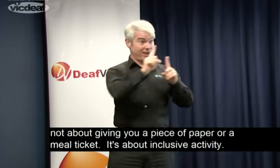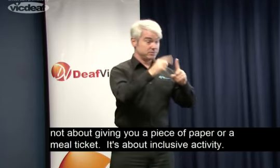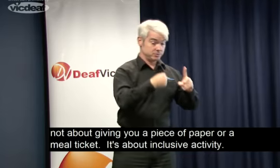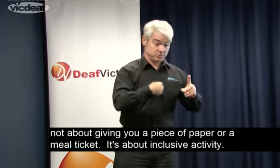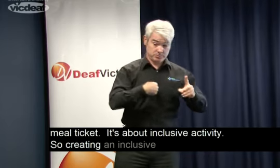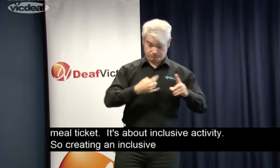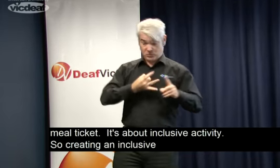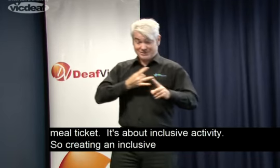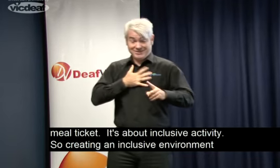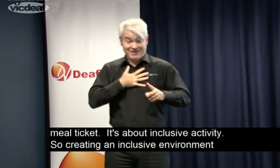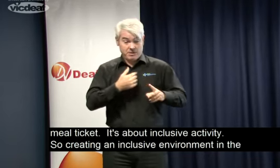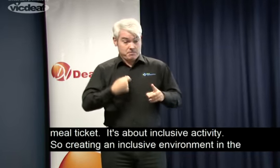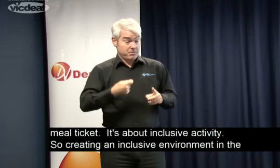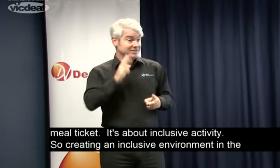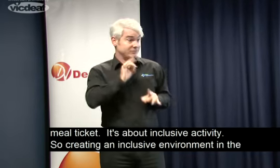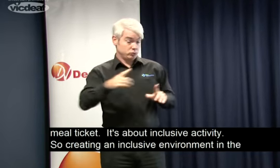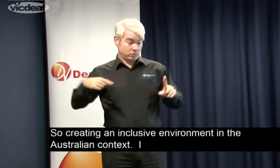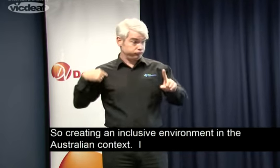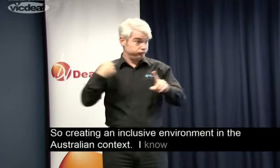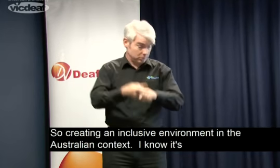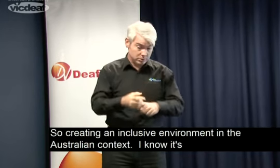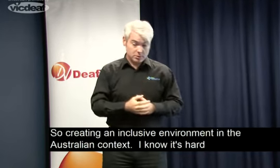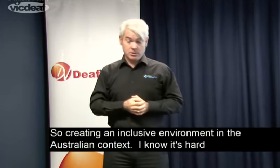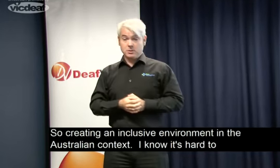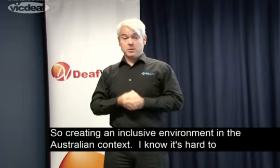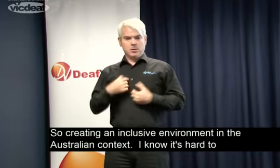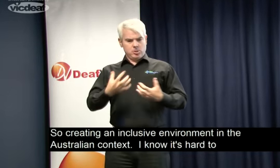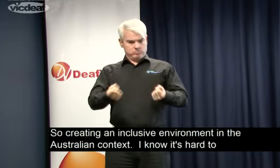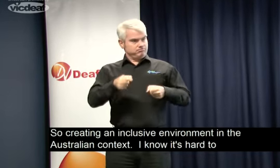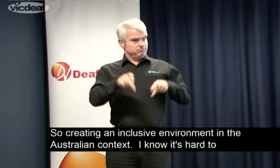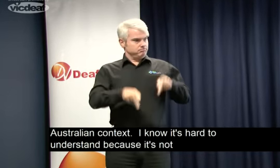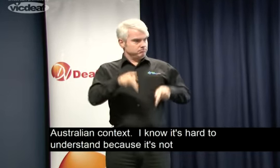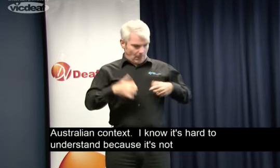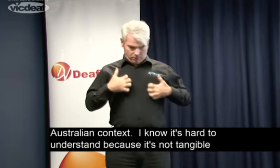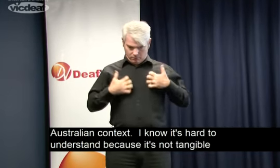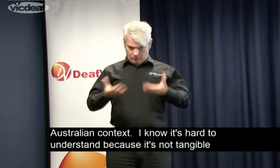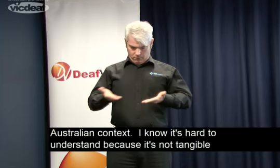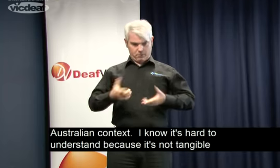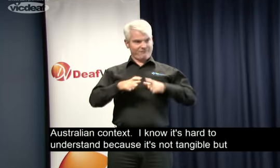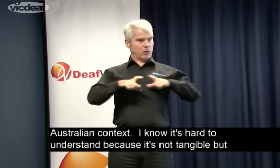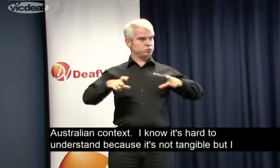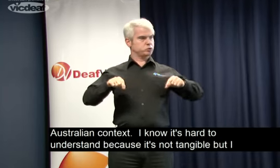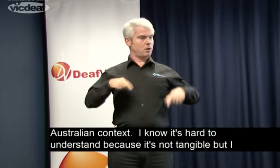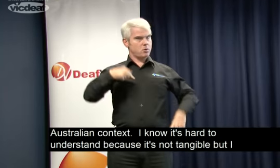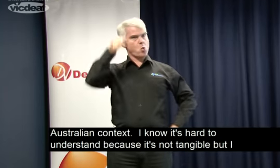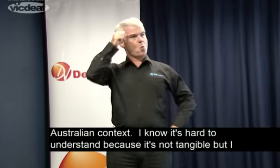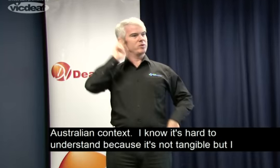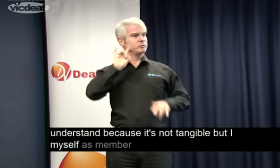to understand because it's not tangible, but I myself, as a member of Deaf Australia, over the years, you know, thinking when I received